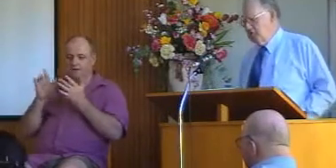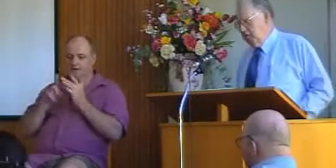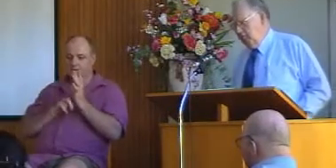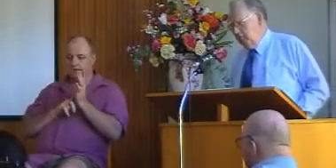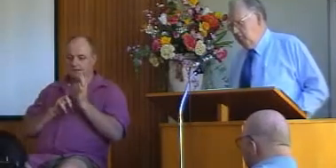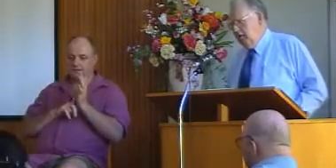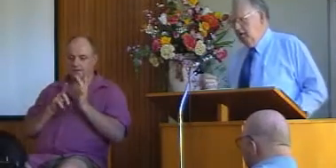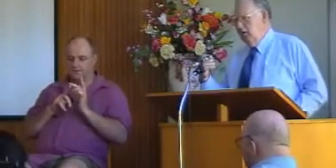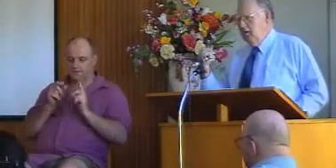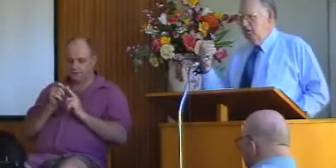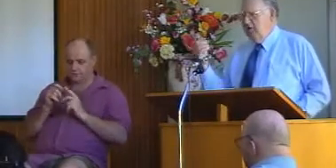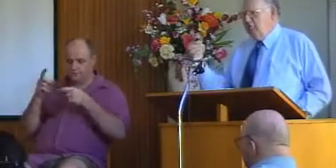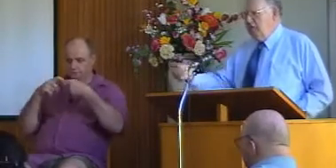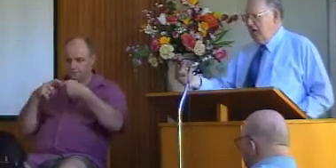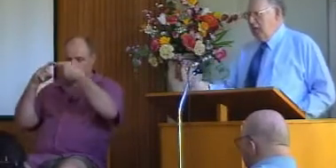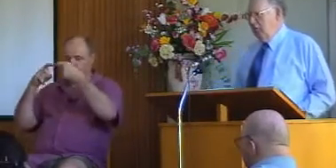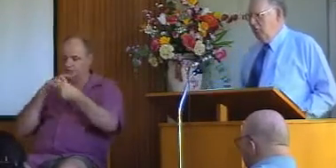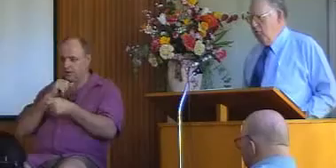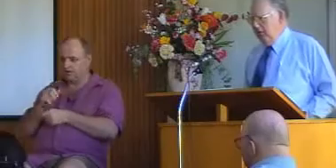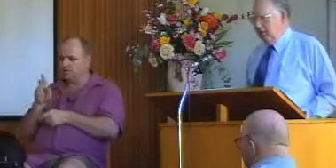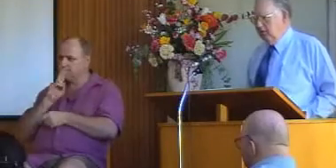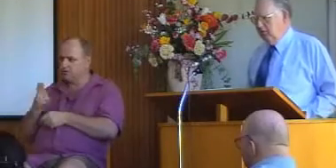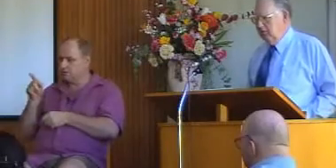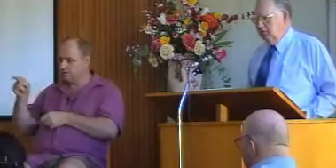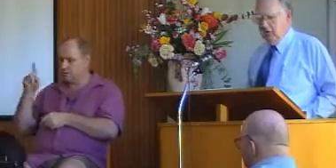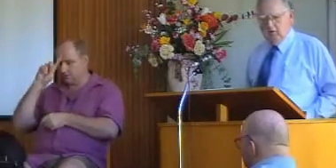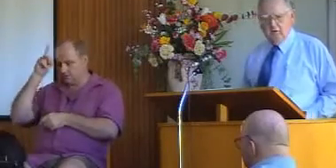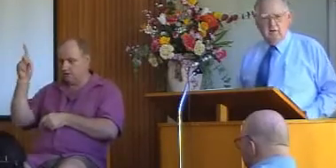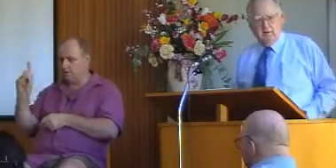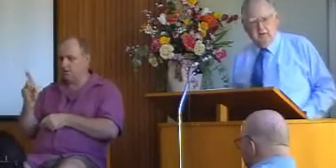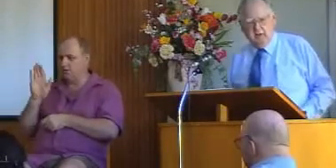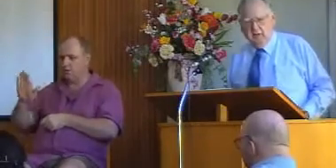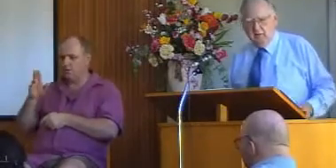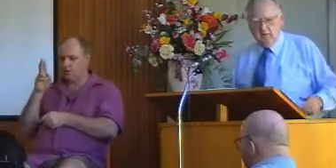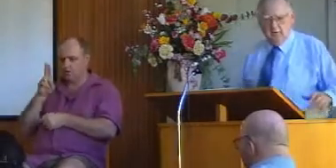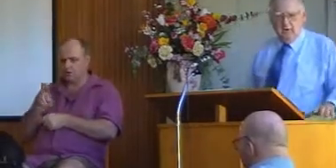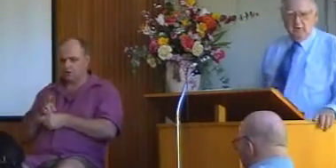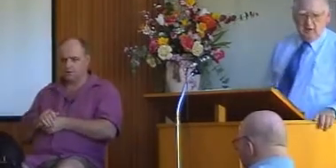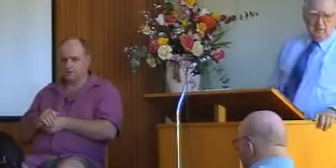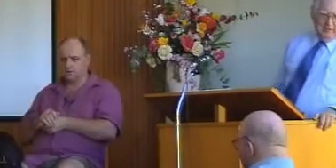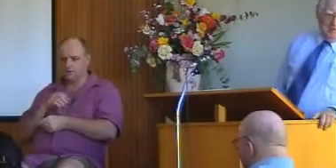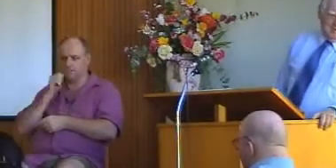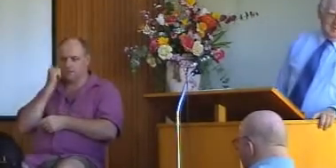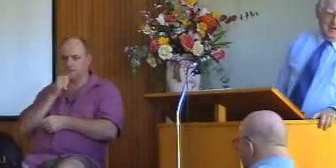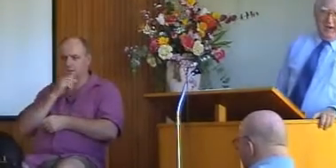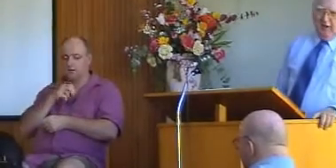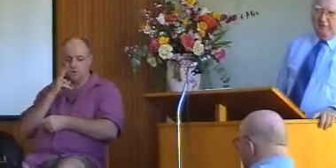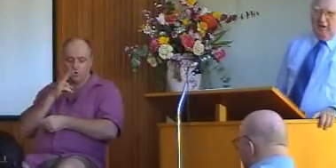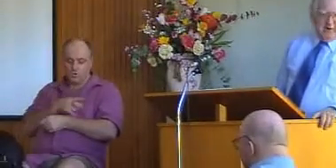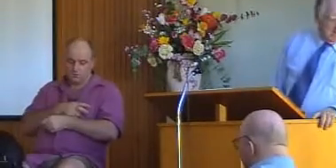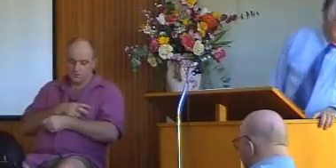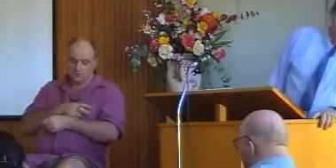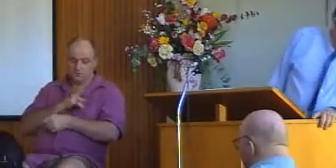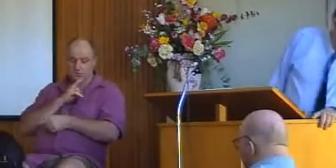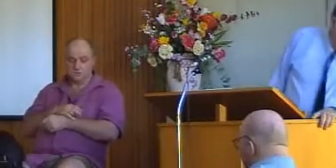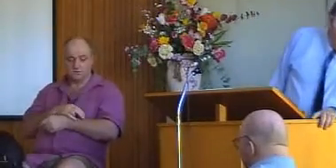the question, do you understand what you're reading? And the big gentleman looked down at him,